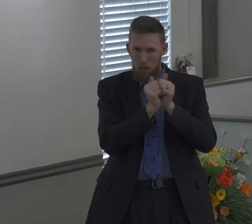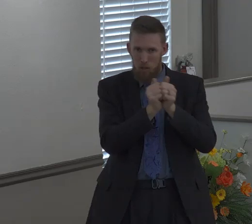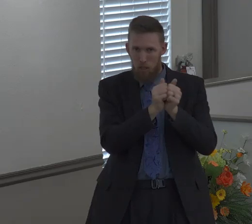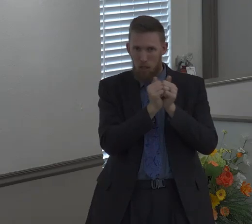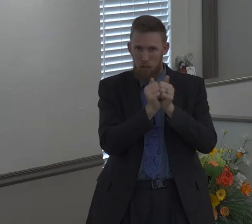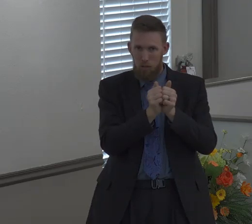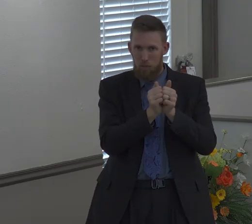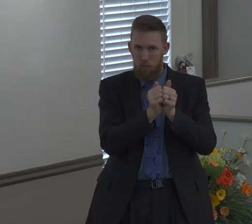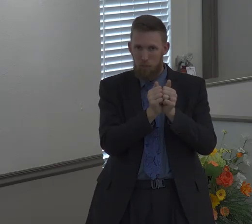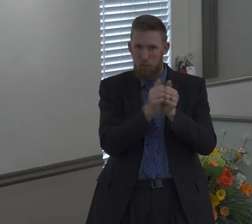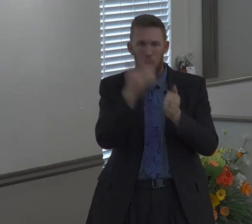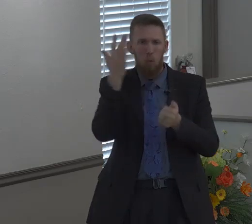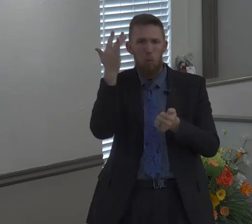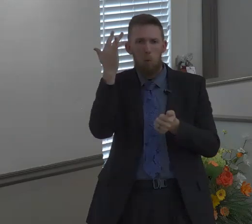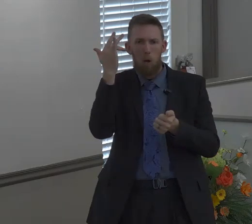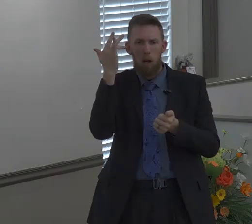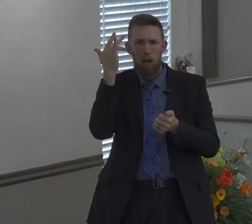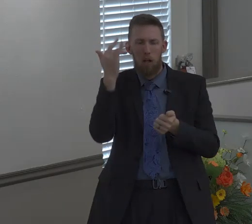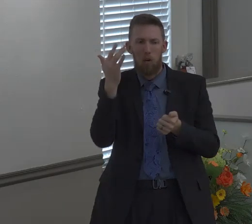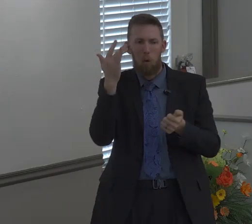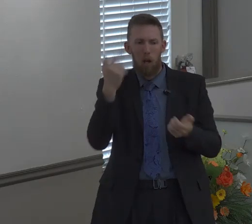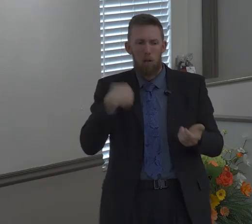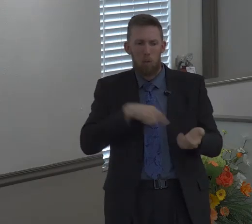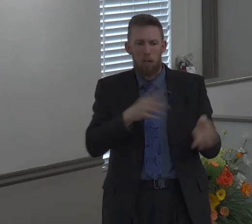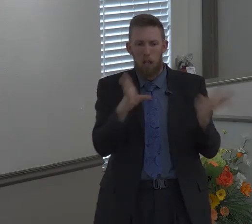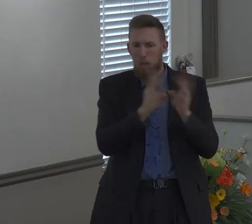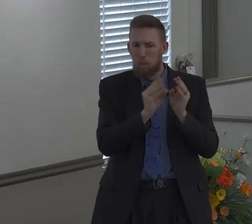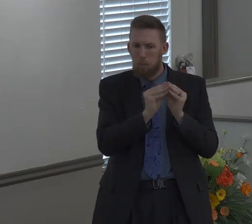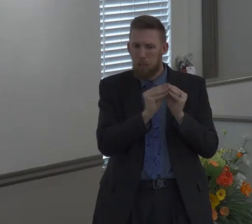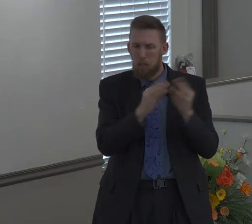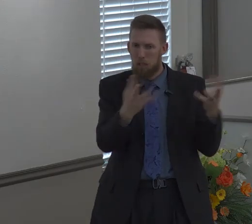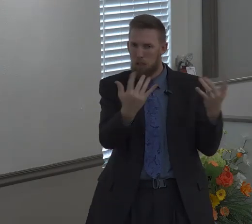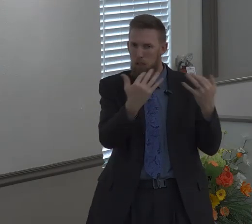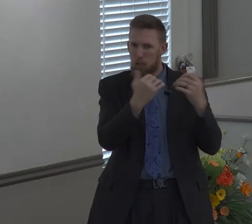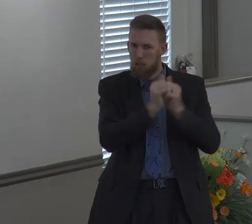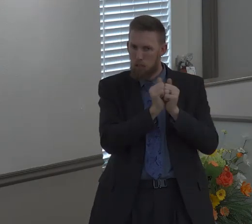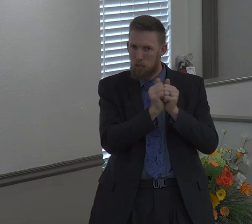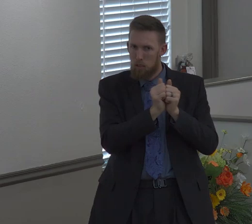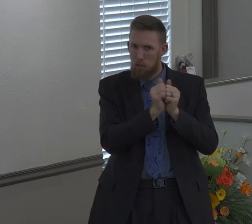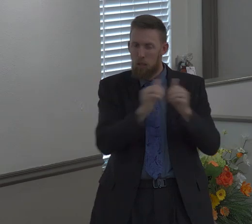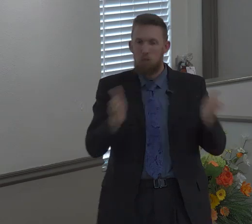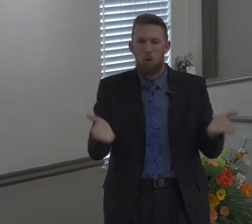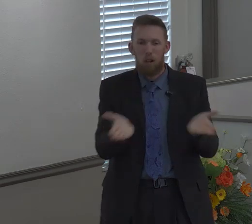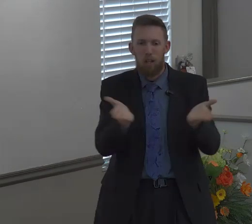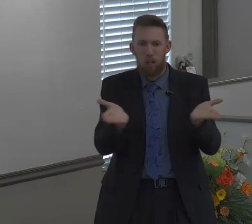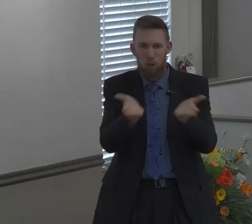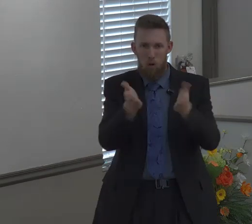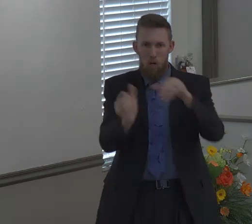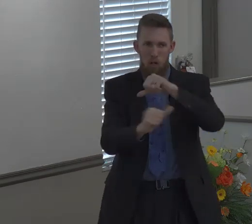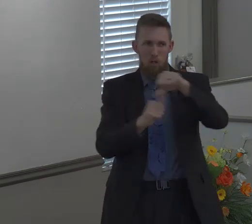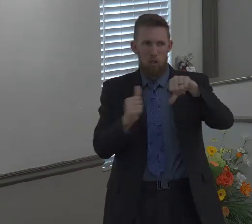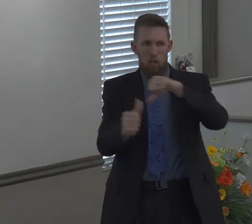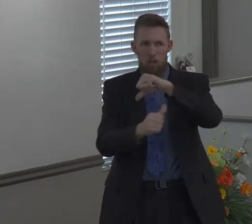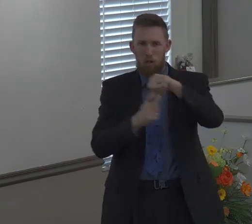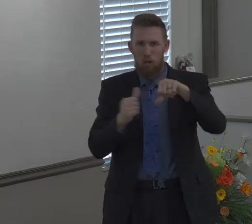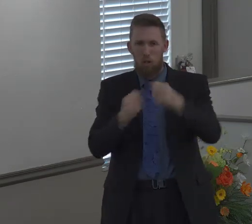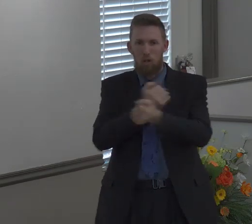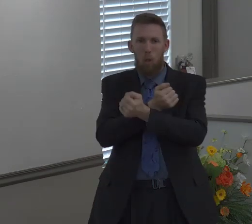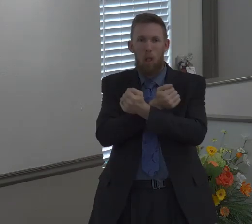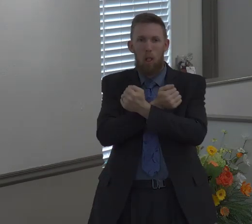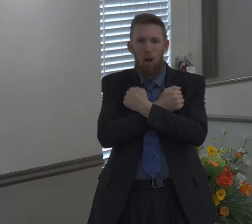10, verse 24. We do that for what purpose? To encourage one